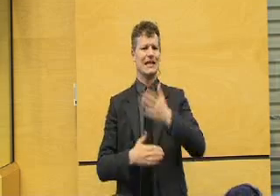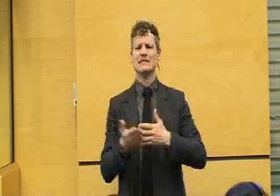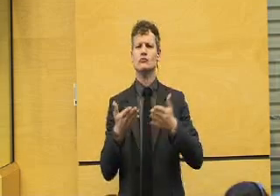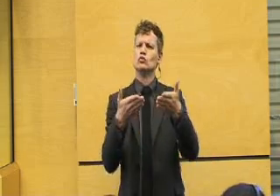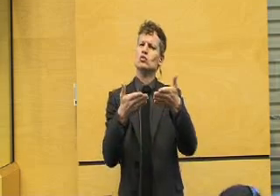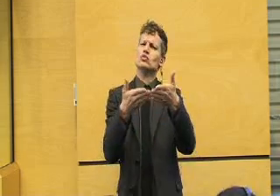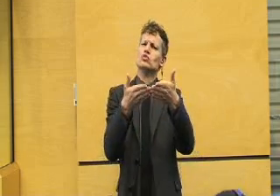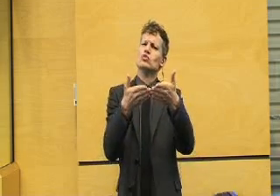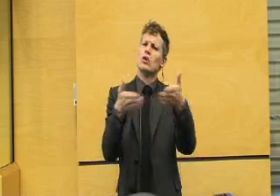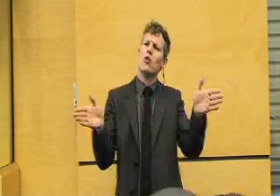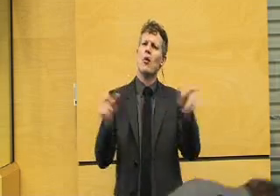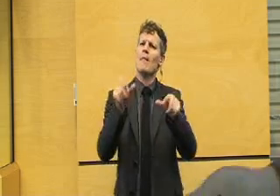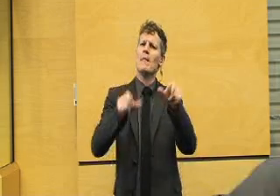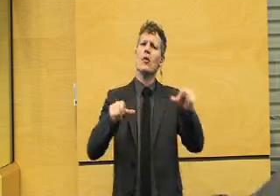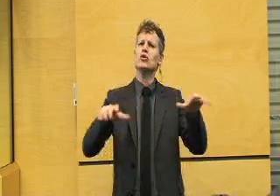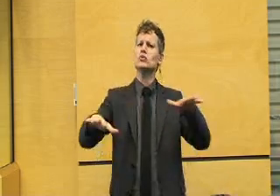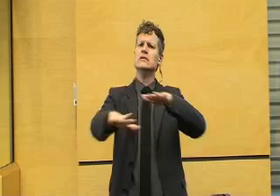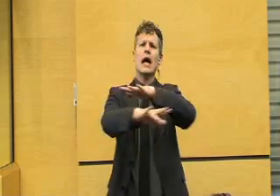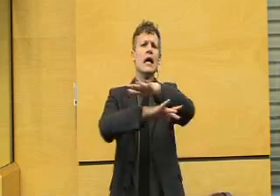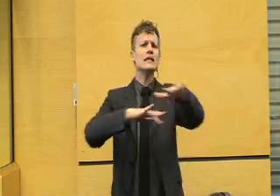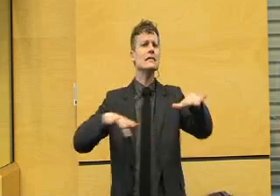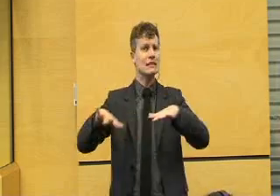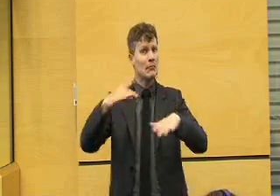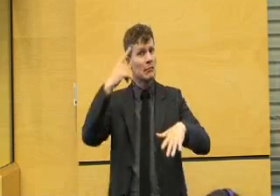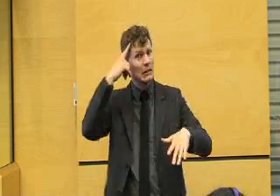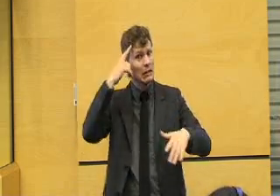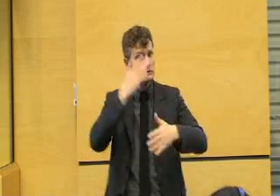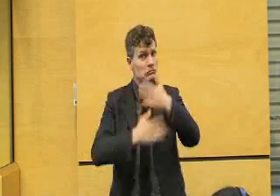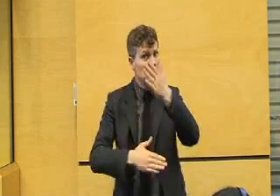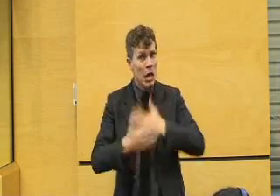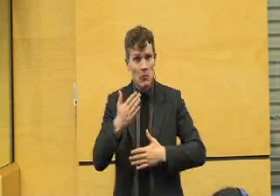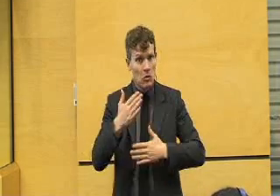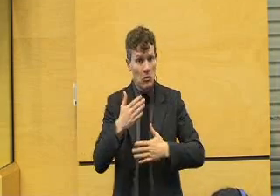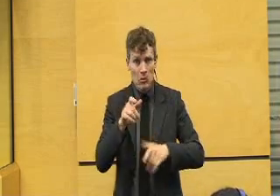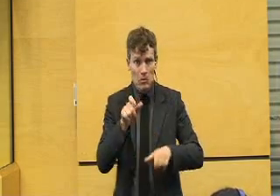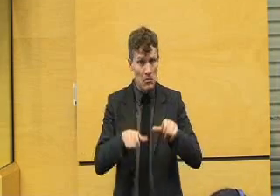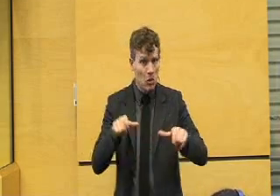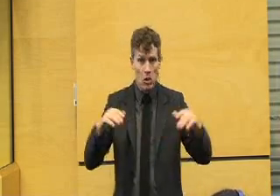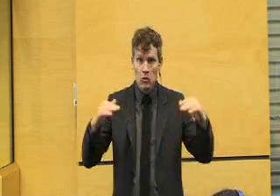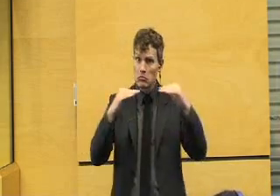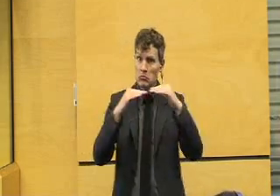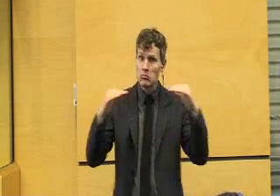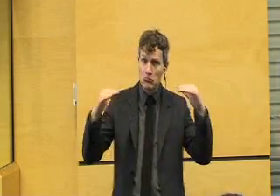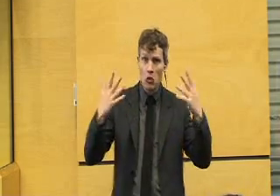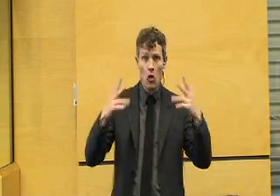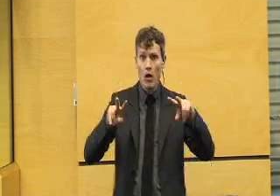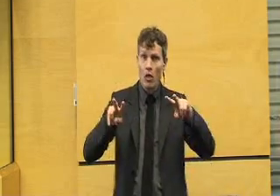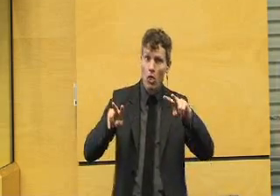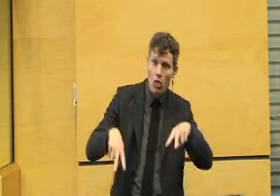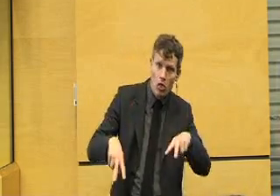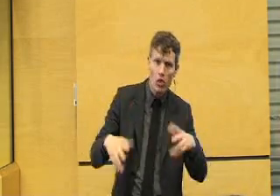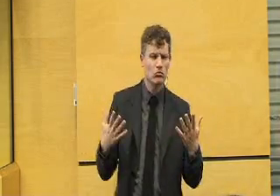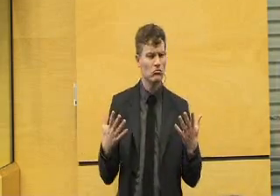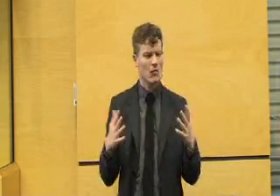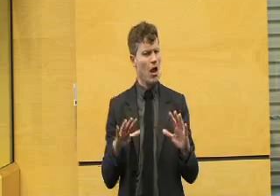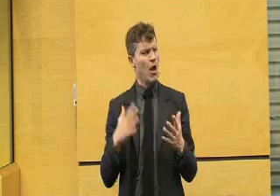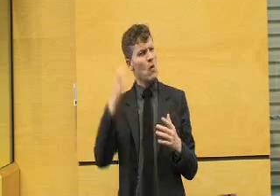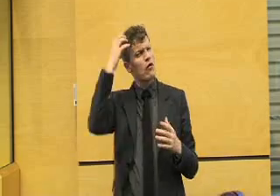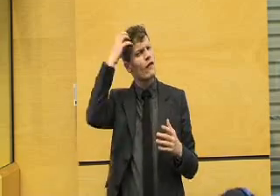the society. And also want to know more about the portrayal of persons with disabilities in your